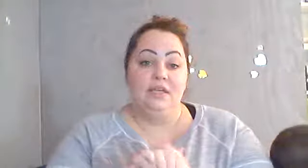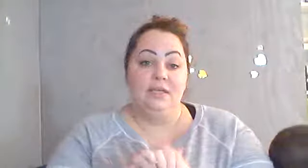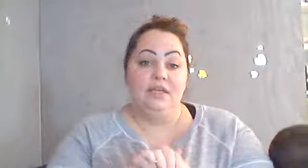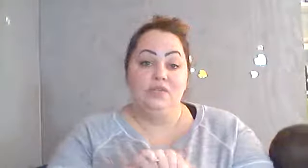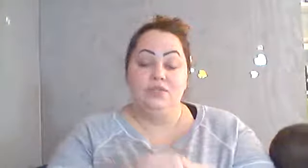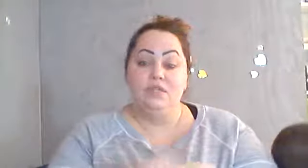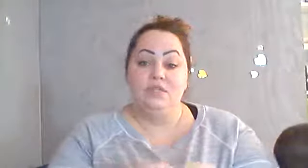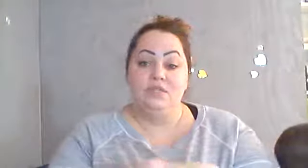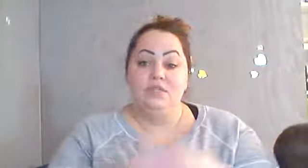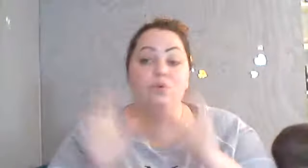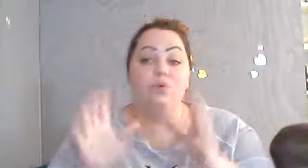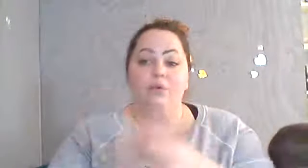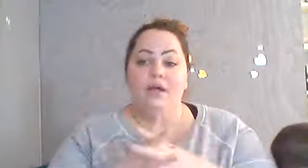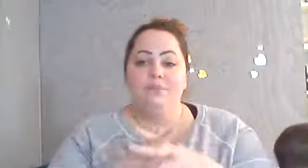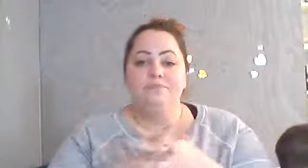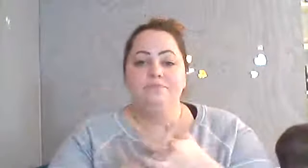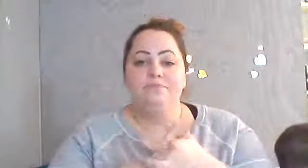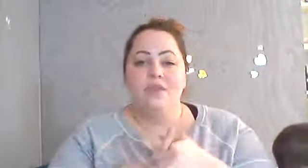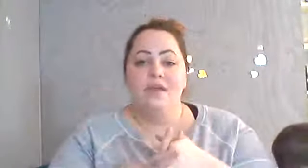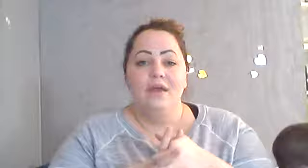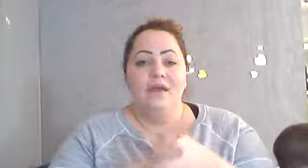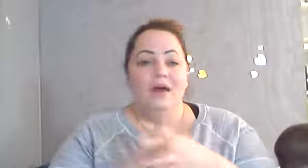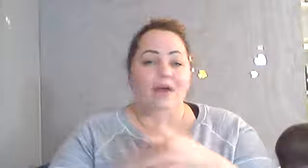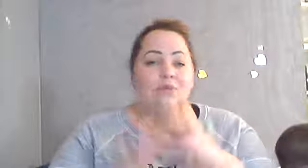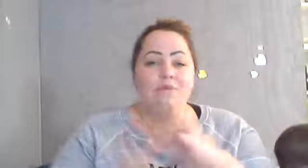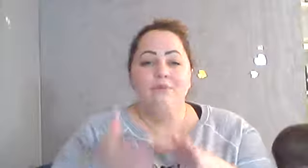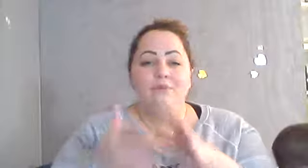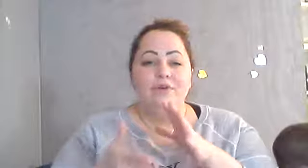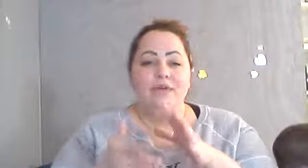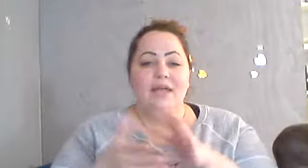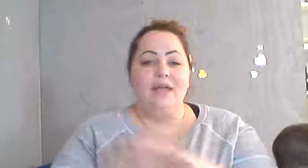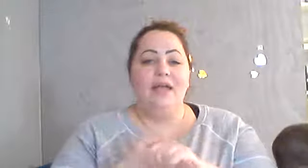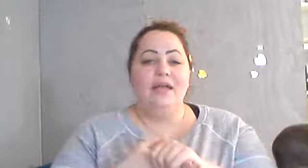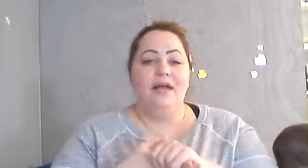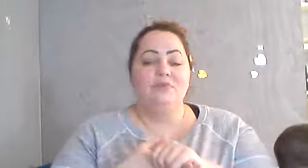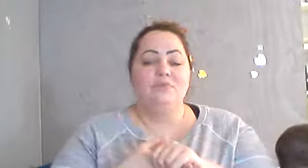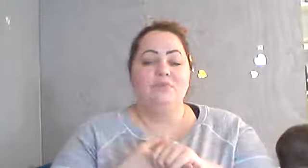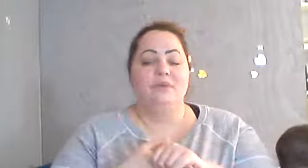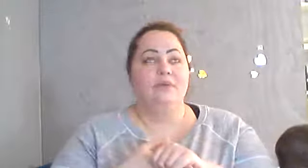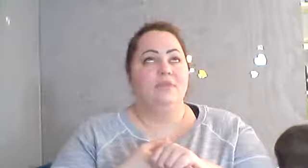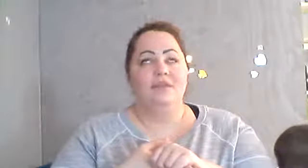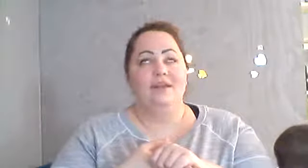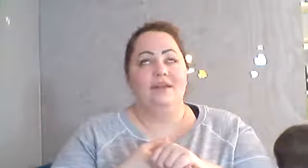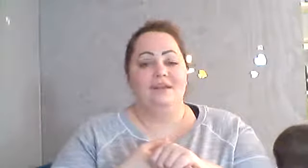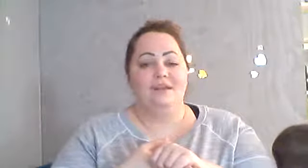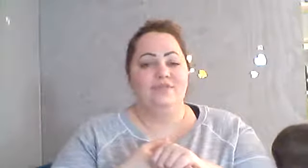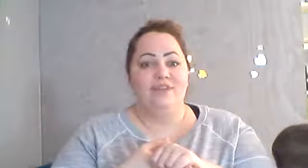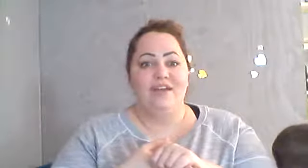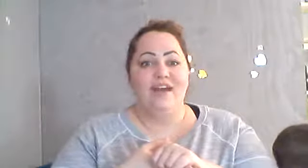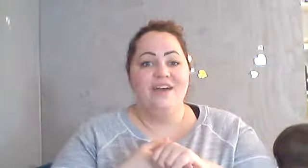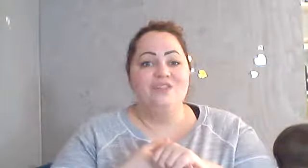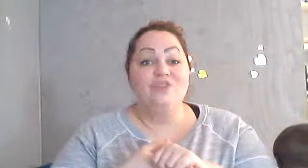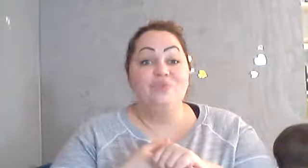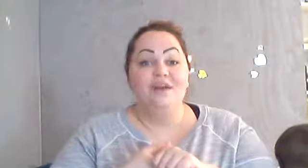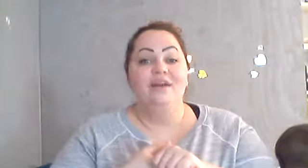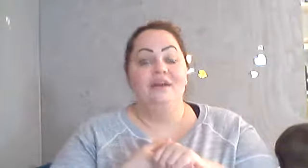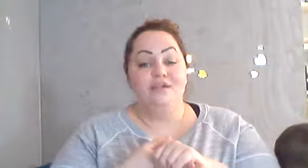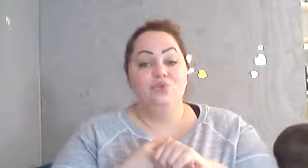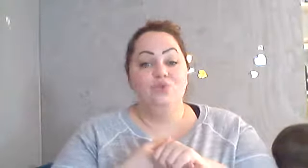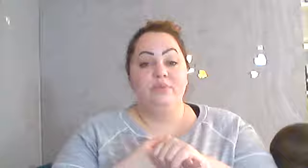mean, it's cool, but I would have preferred like Hangouts. I mean, not Hangouts, sorry. Zoom. Zoom,